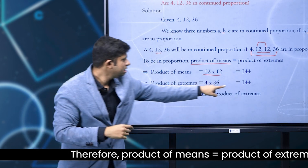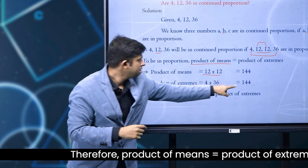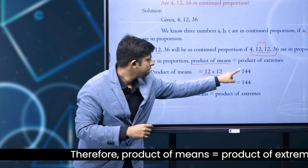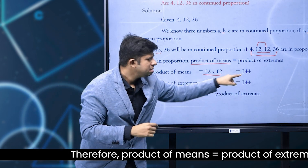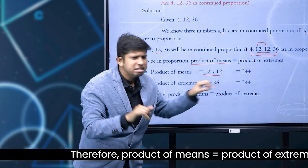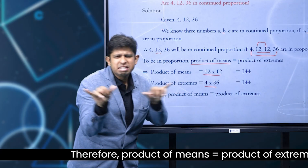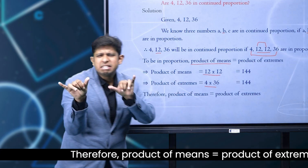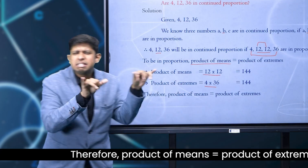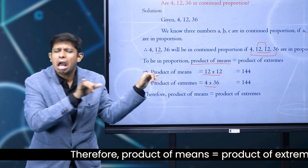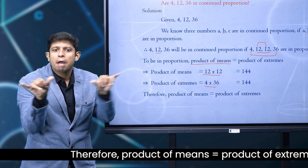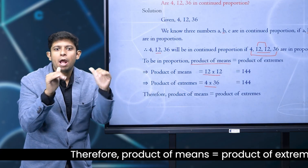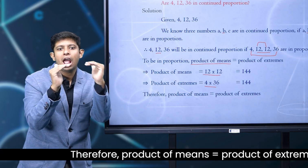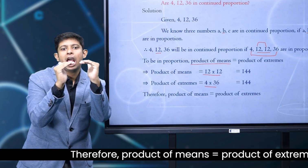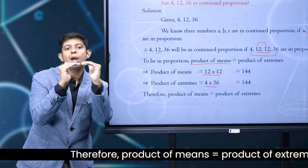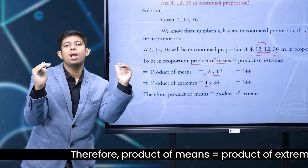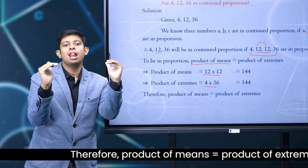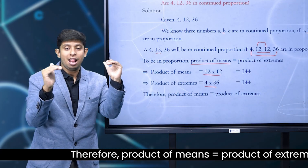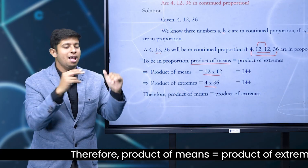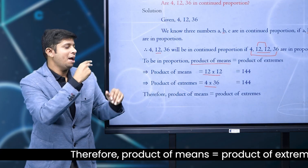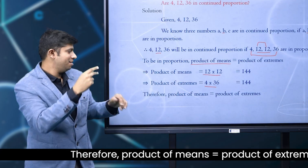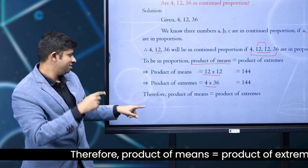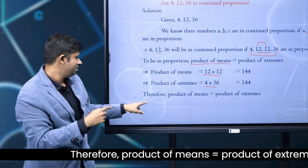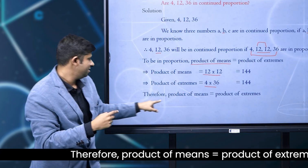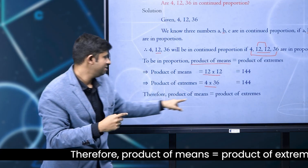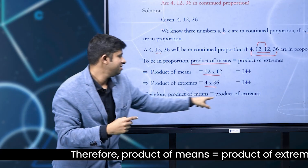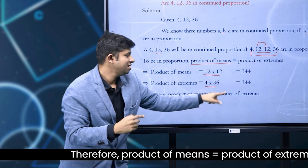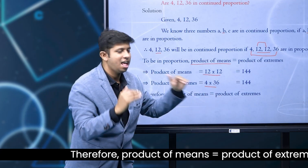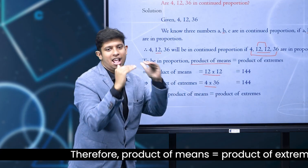Therefore, product of means is equal to product of extremes.